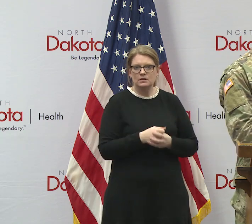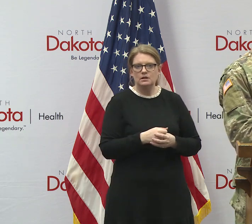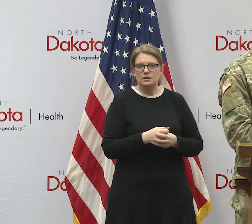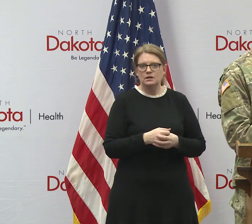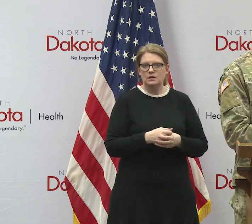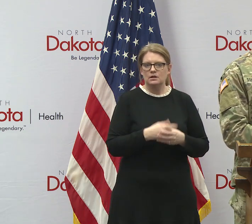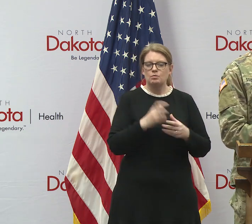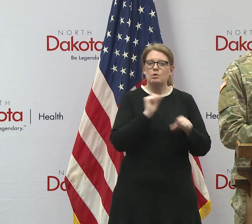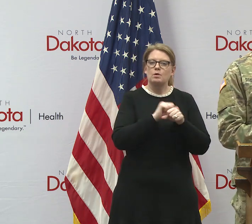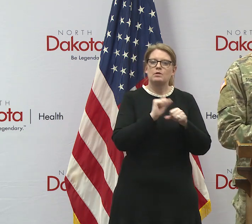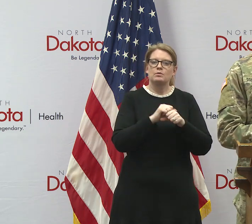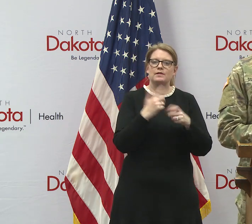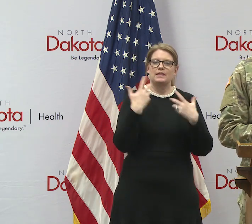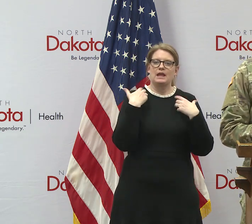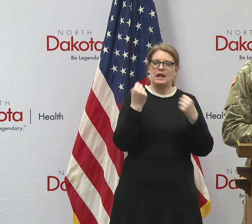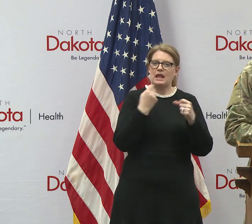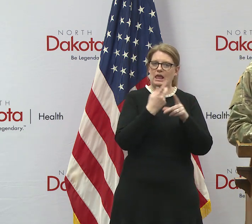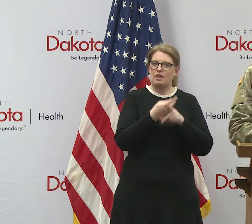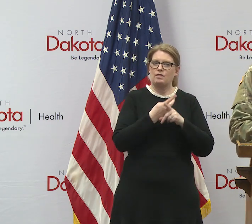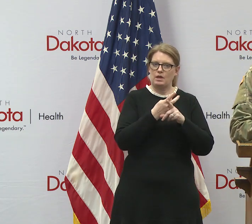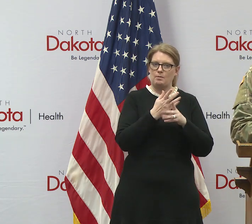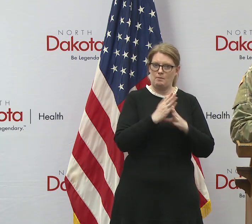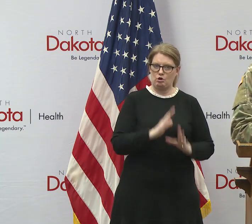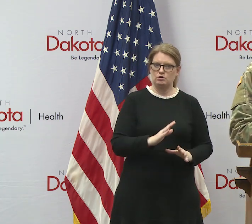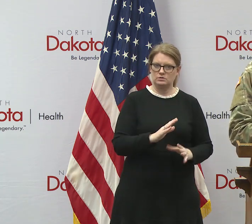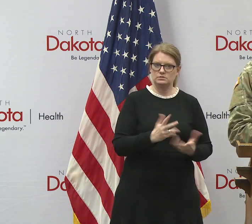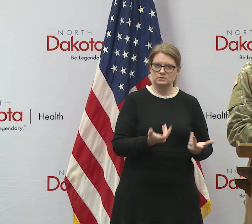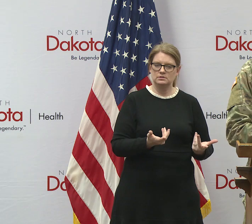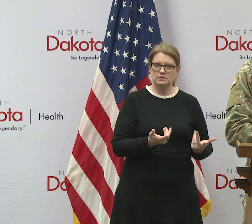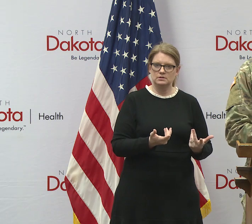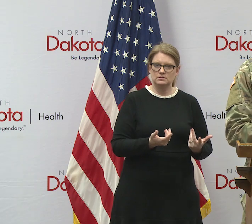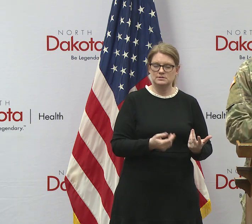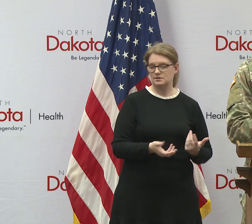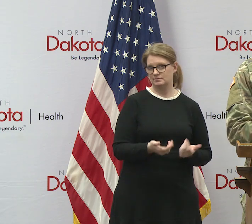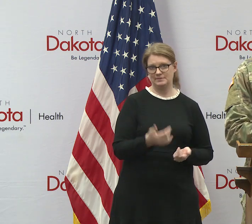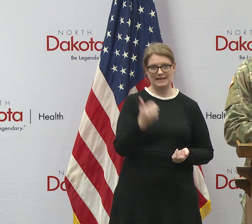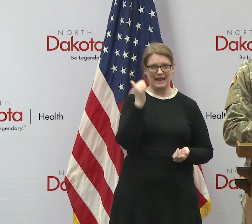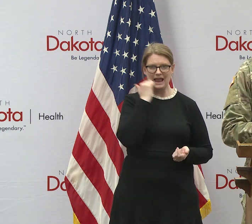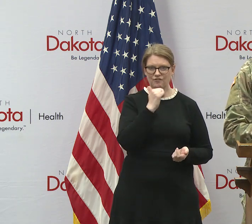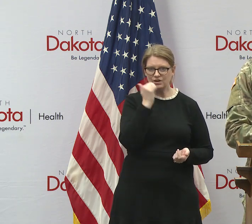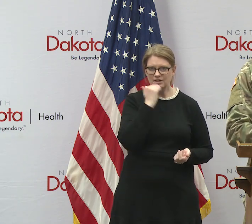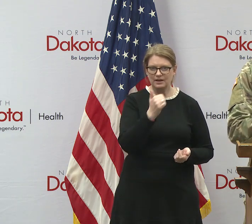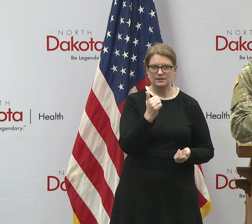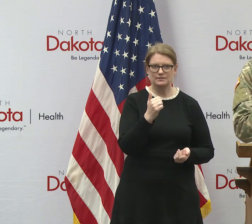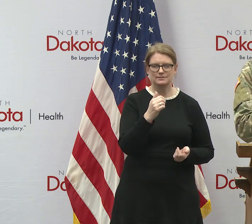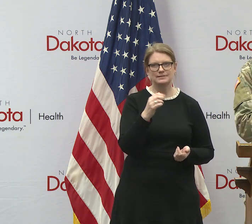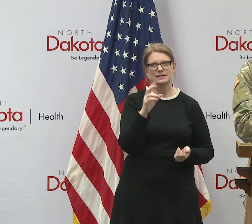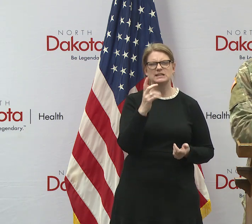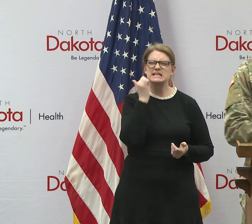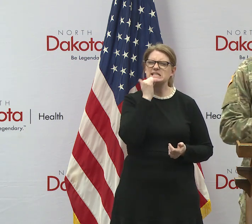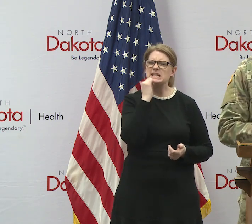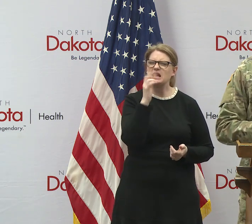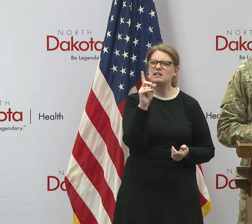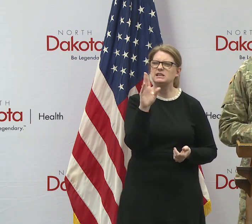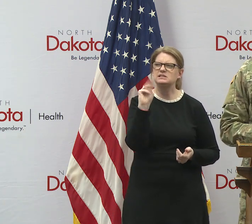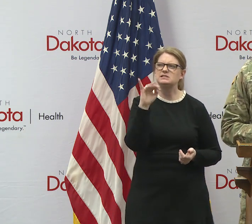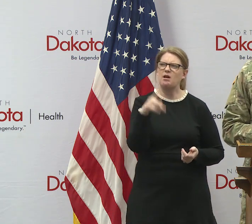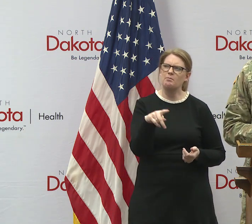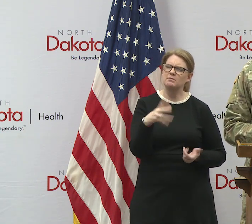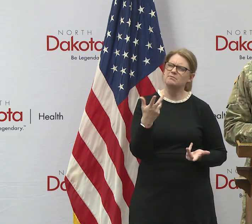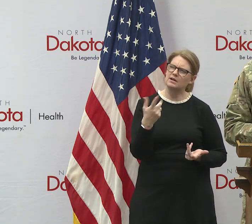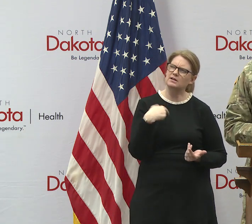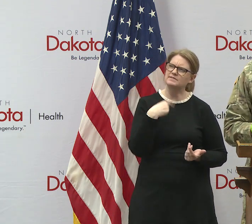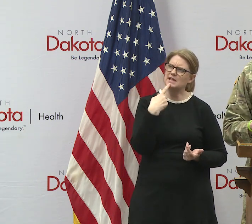We're working with our healthcare partners now so we can get a daily dump of exactly, I could have said that better, but we can get daily